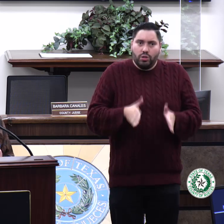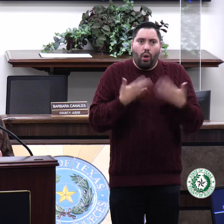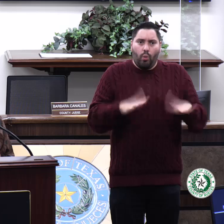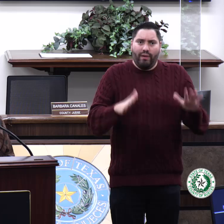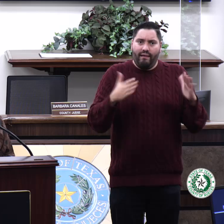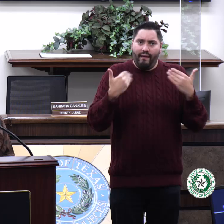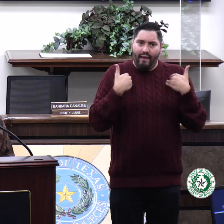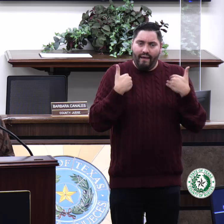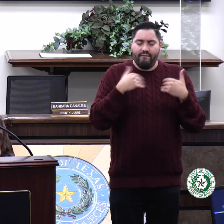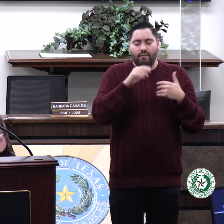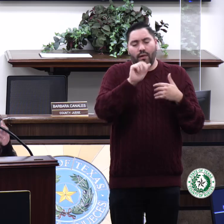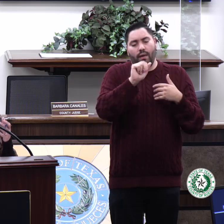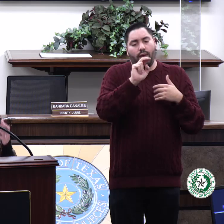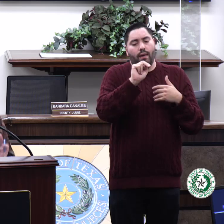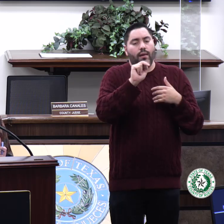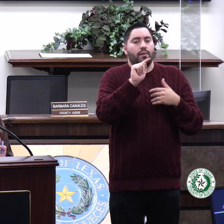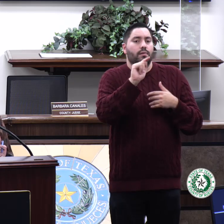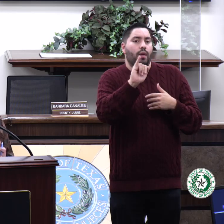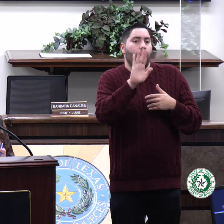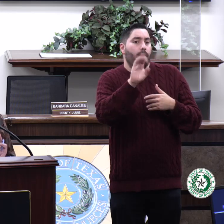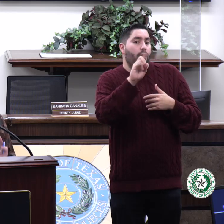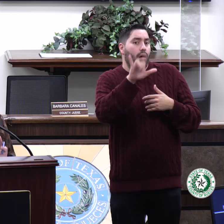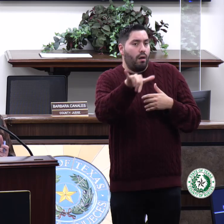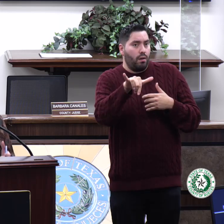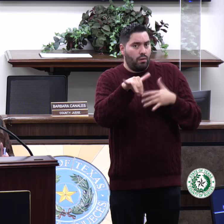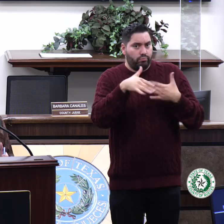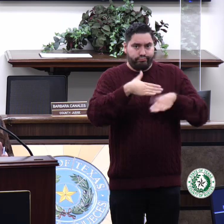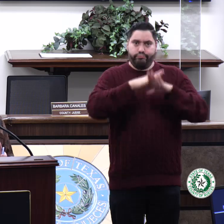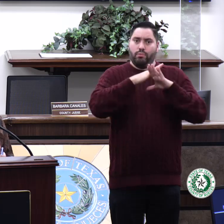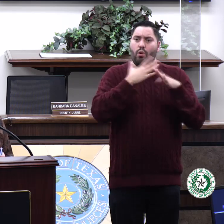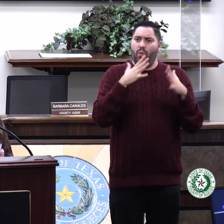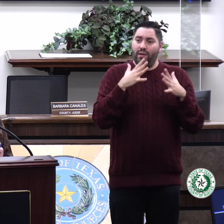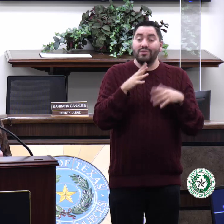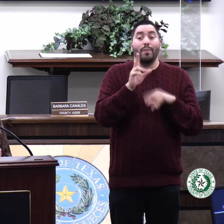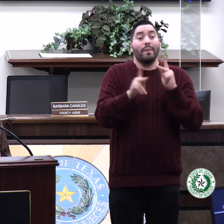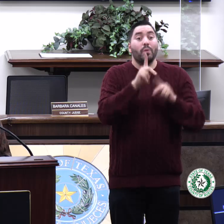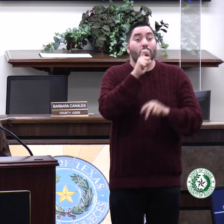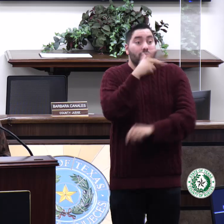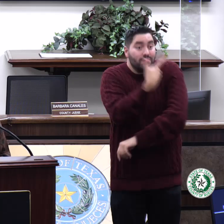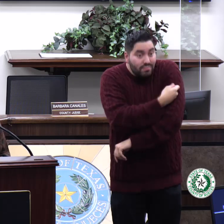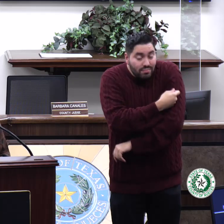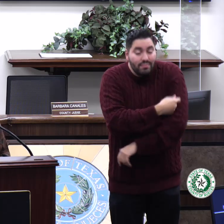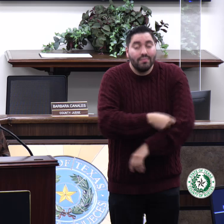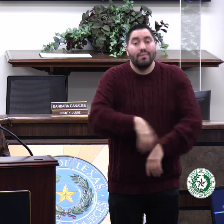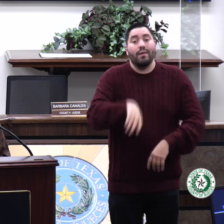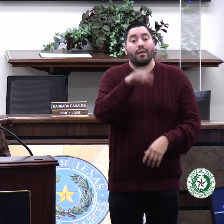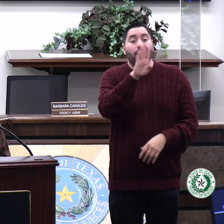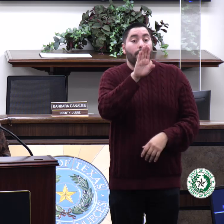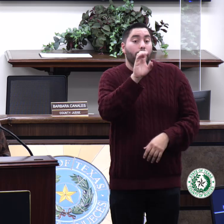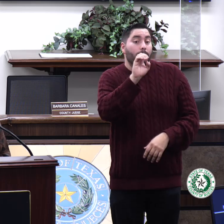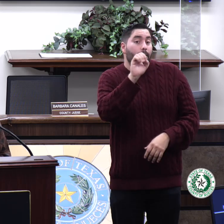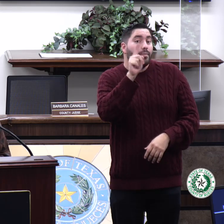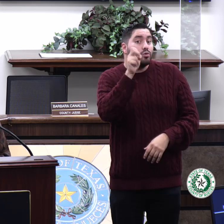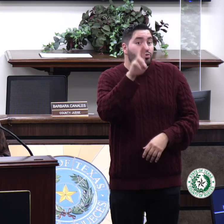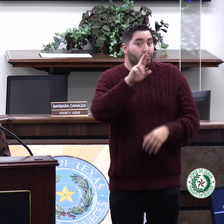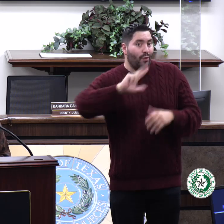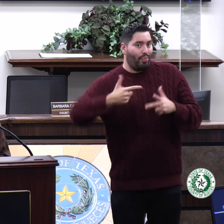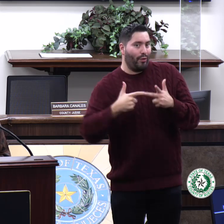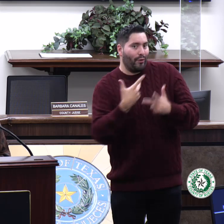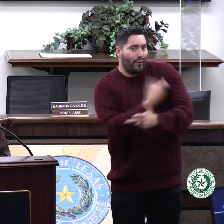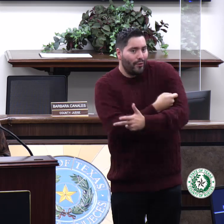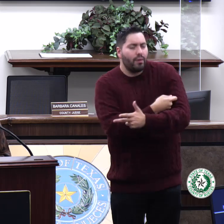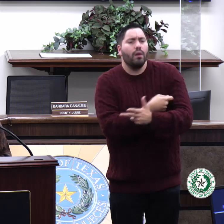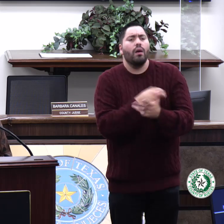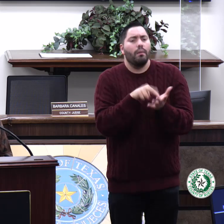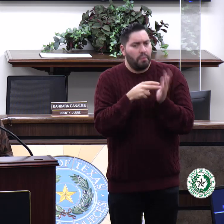even received a booster. Either the vaccinated and those with boosters can be protected from this variant. So here's what